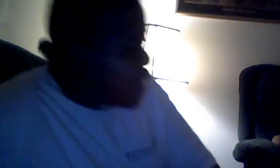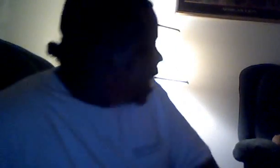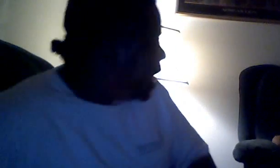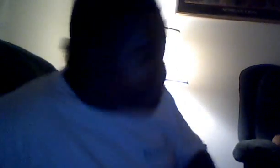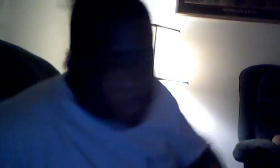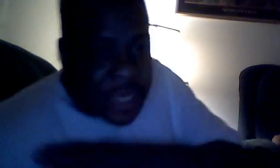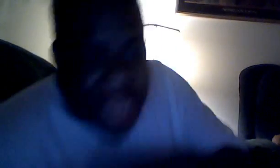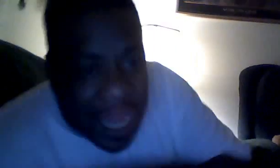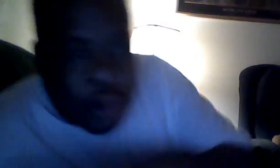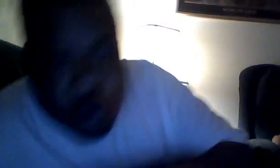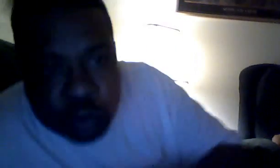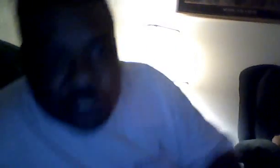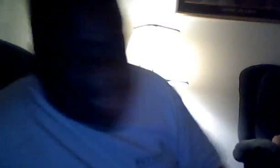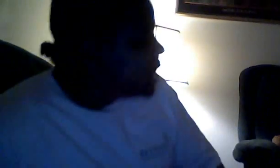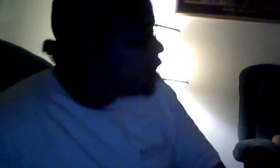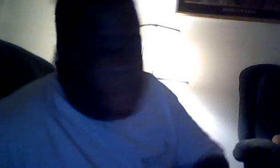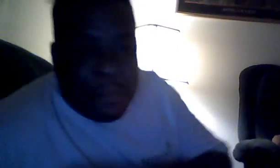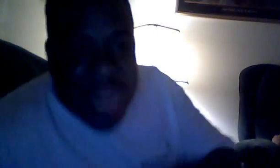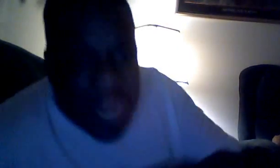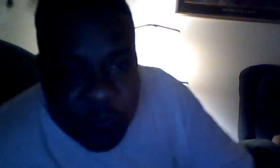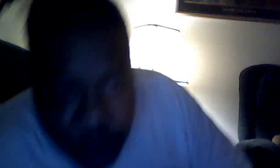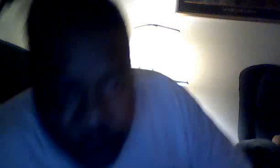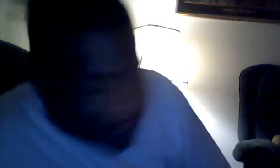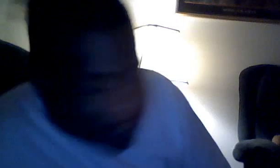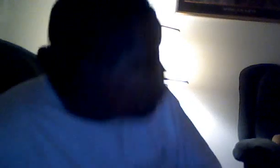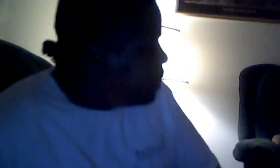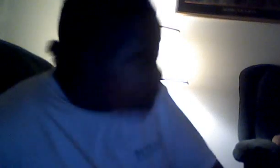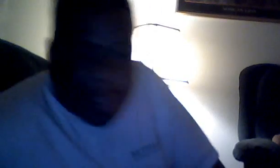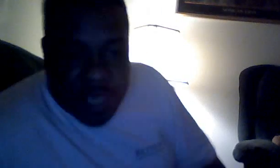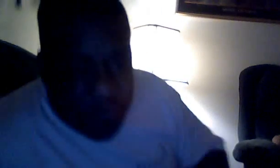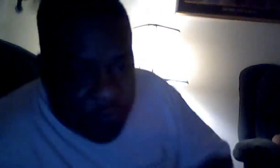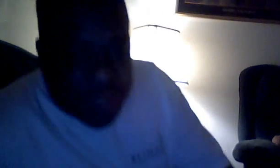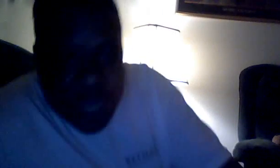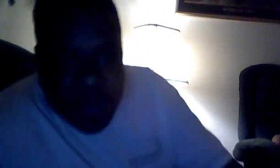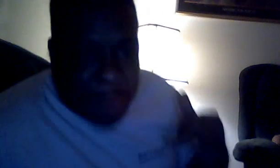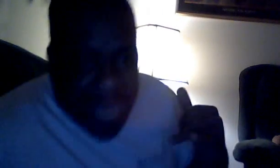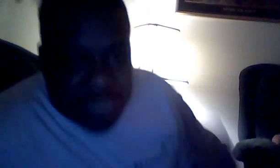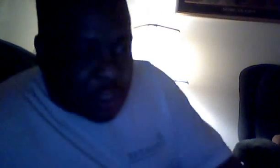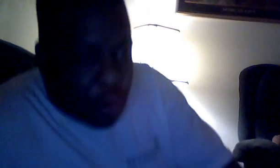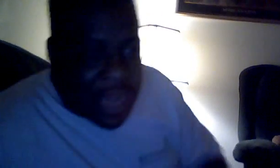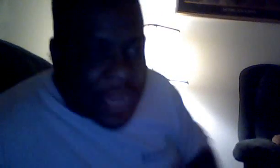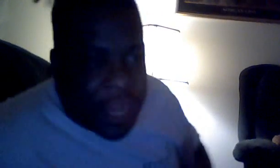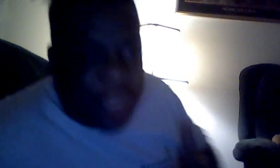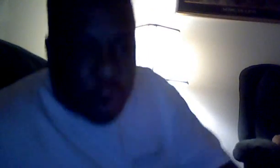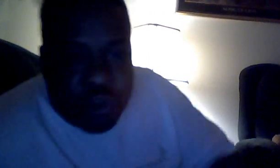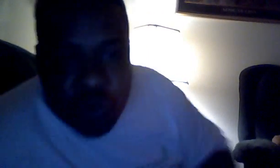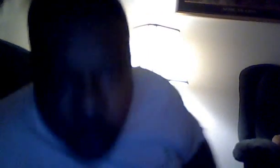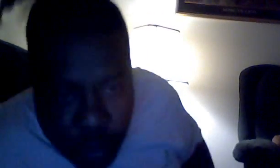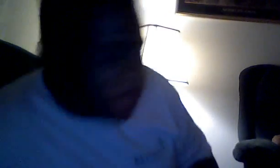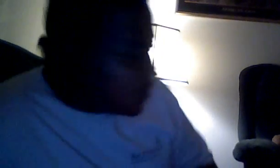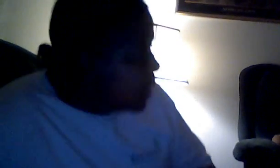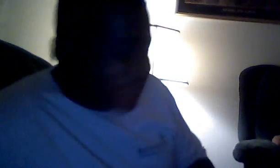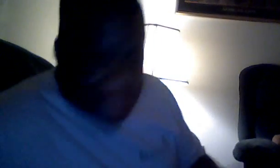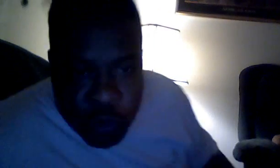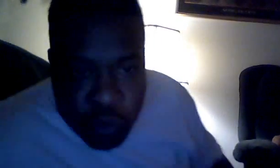President, anything. Got new style coming out the front door. Even in the back door, I let it go, you know. Jay, we with